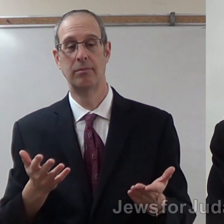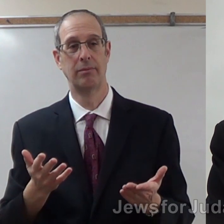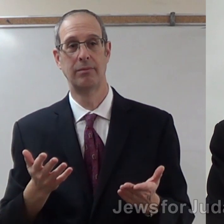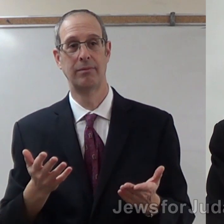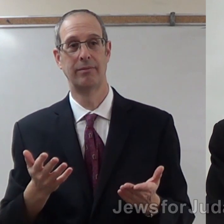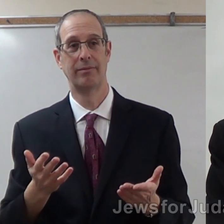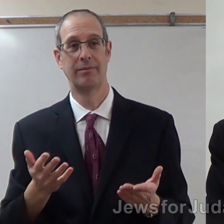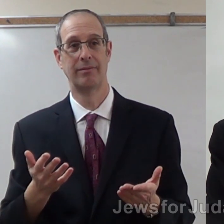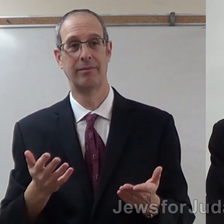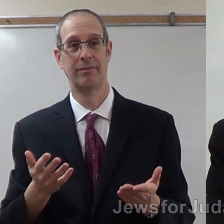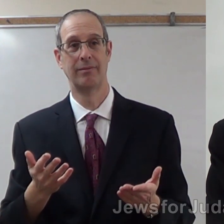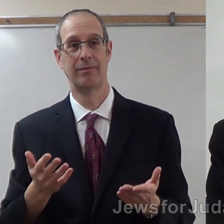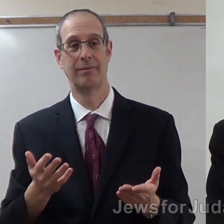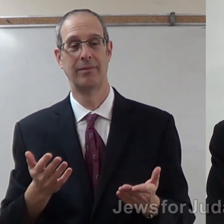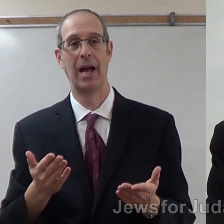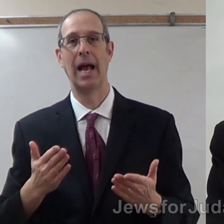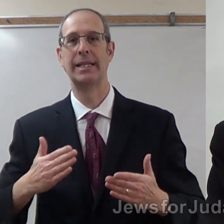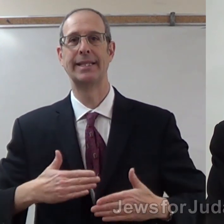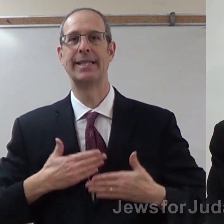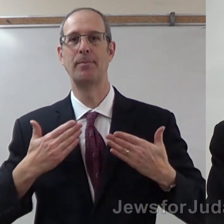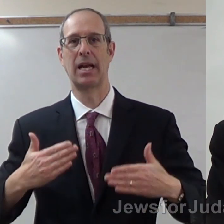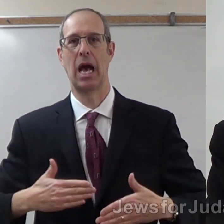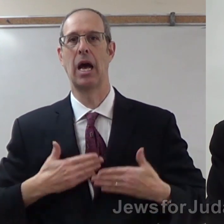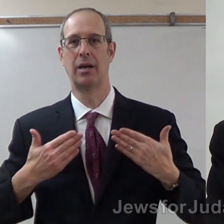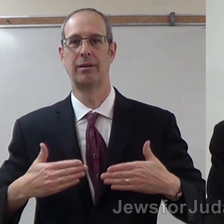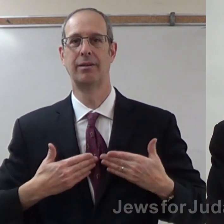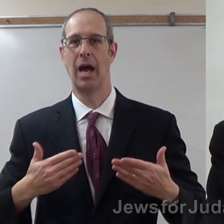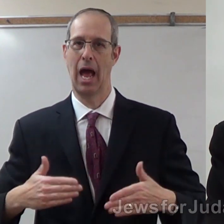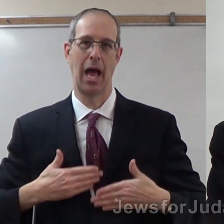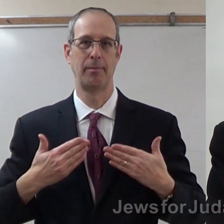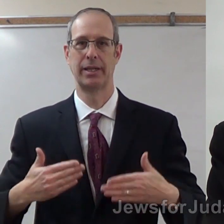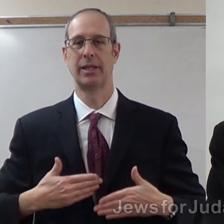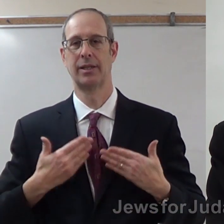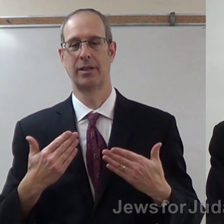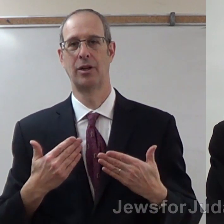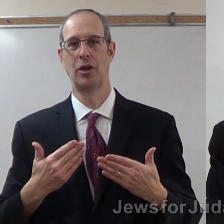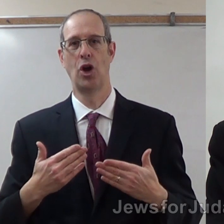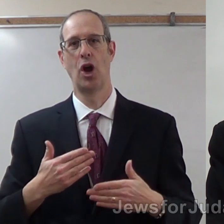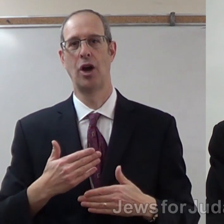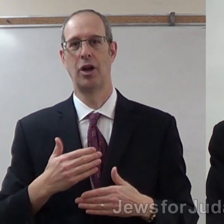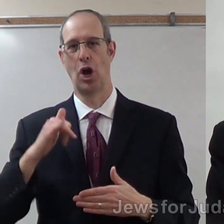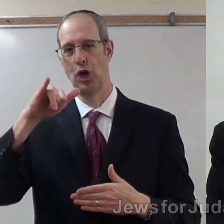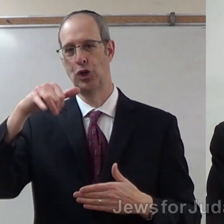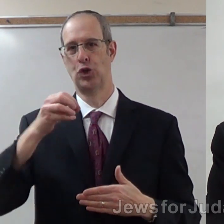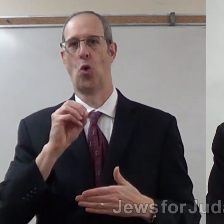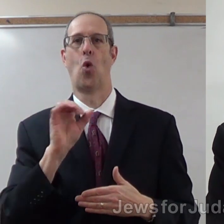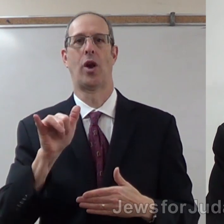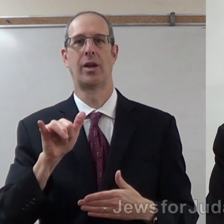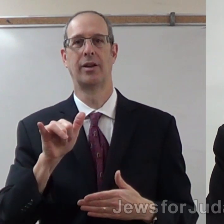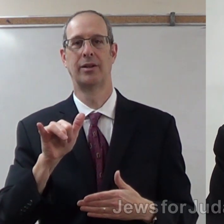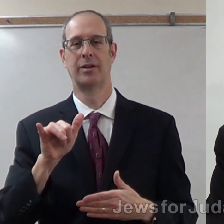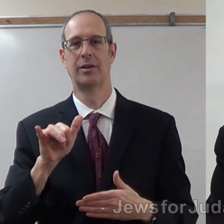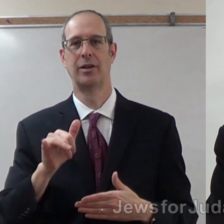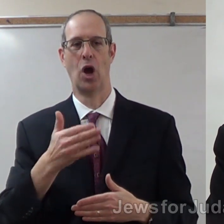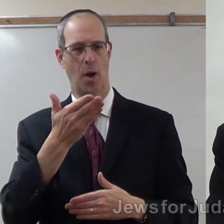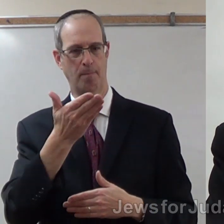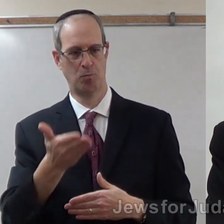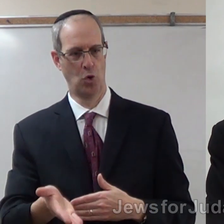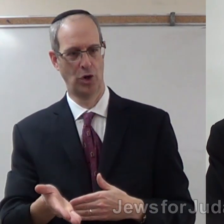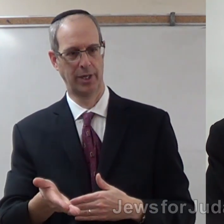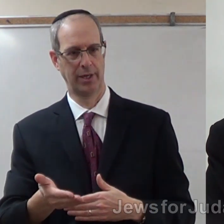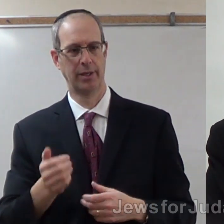is simcha, is happiness, is joy. A person